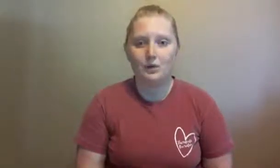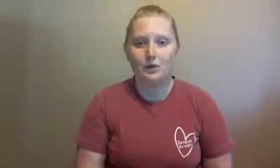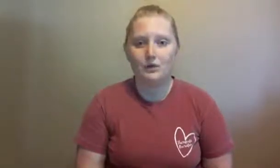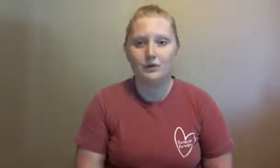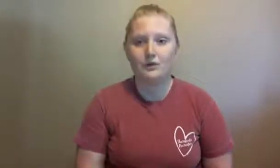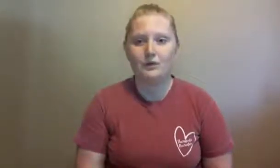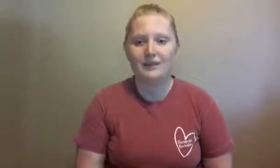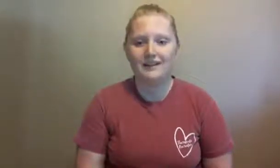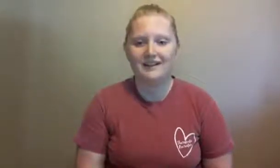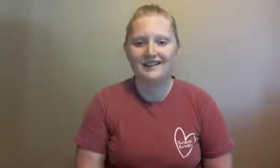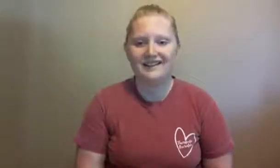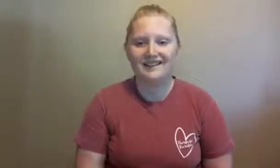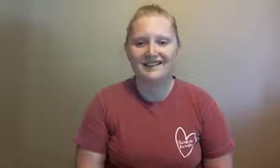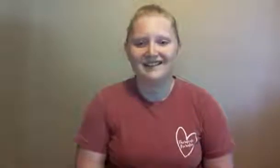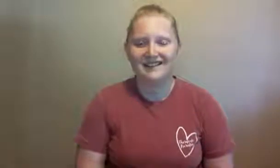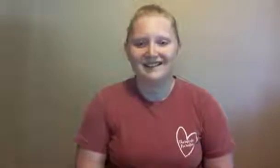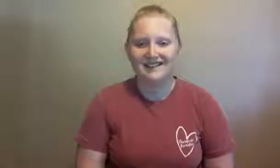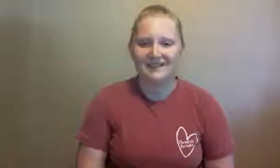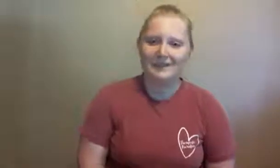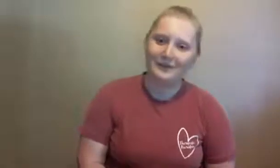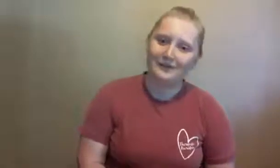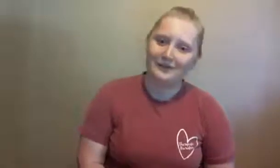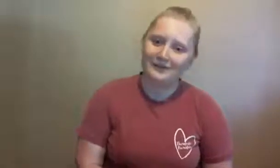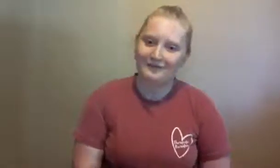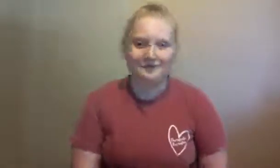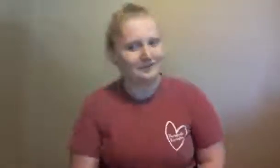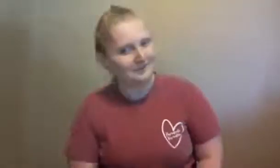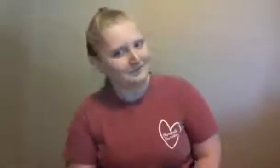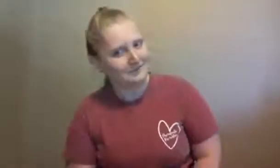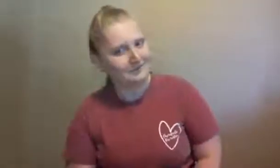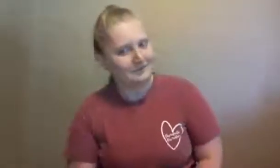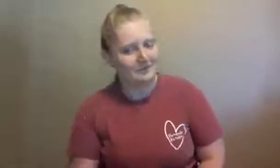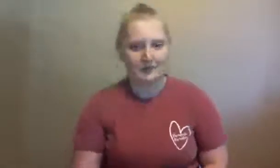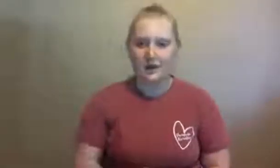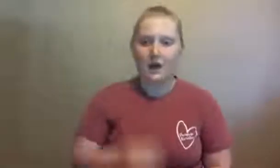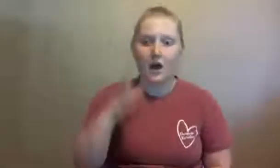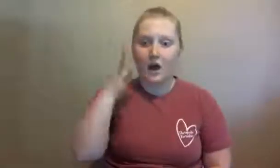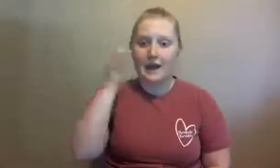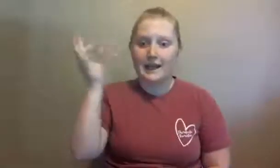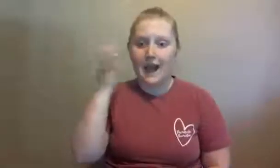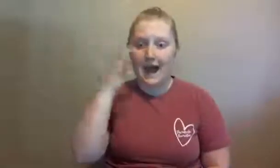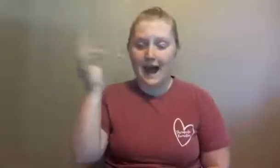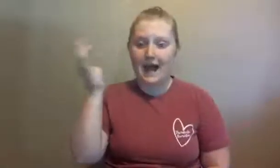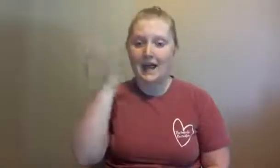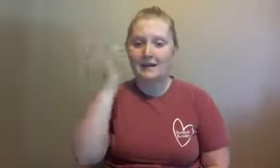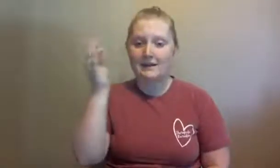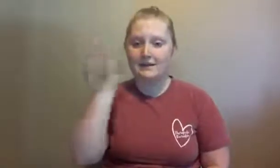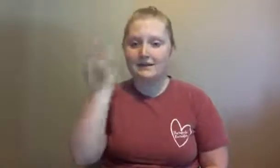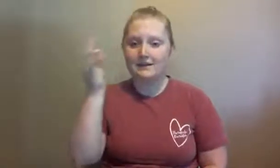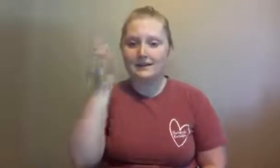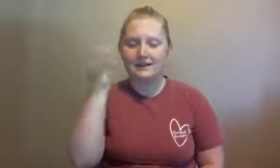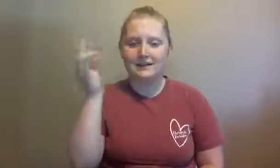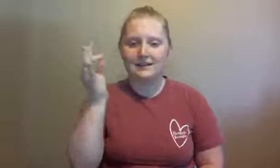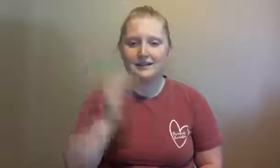woof. Woof, woof. I have a cat. A cat. I have a